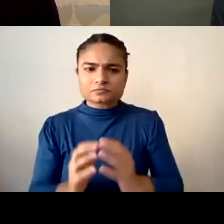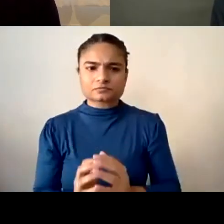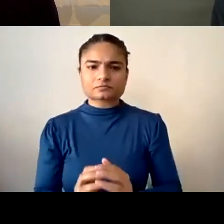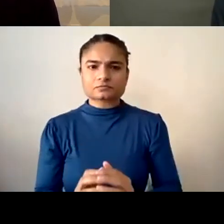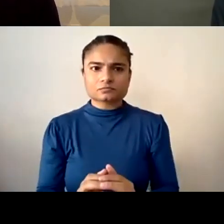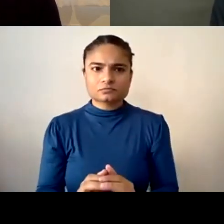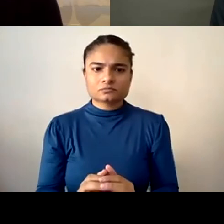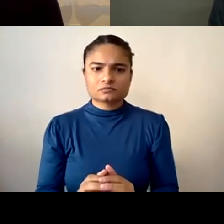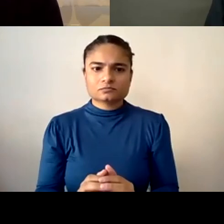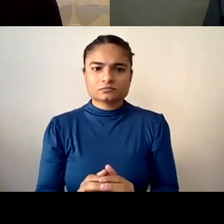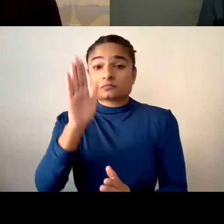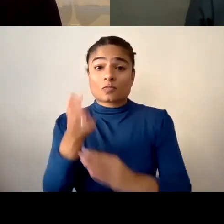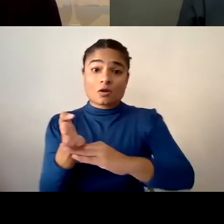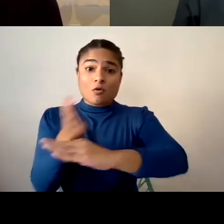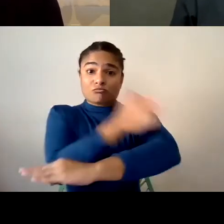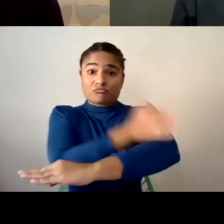Pre-accreditation. Okay.